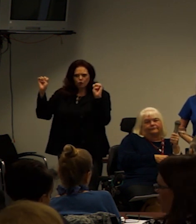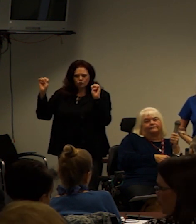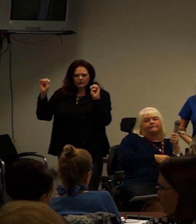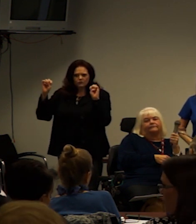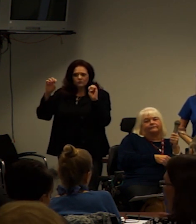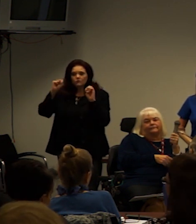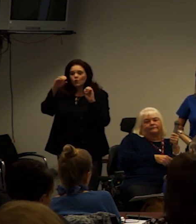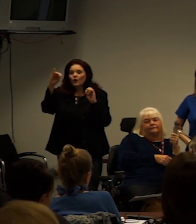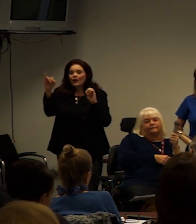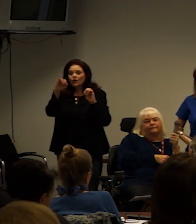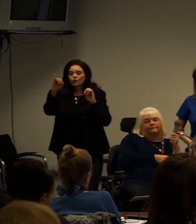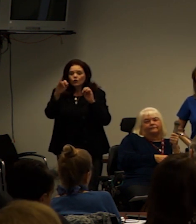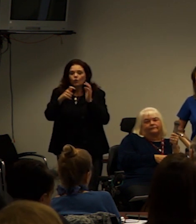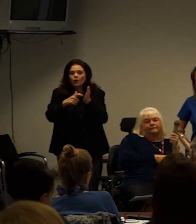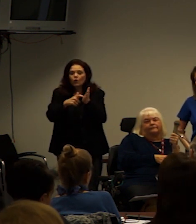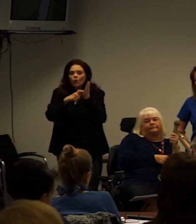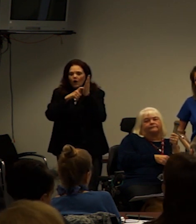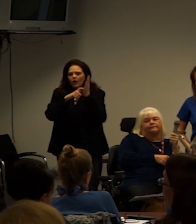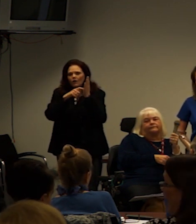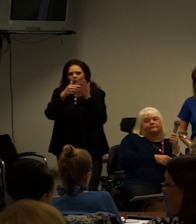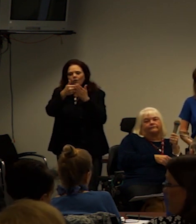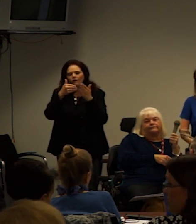Perfect.